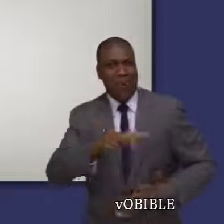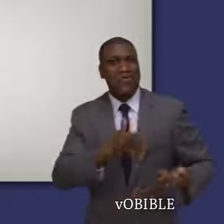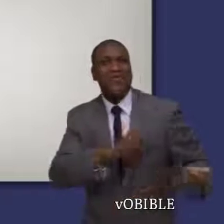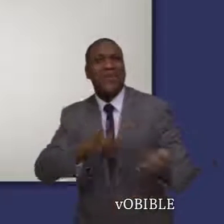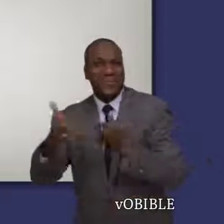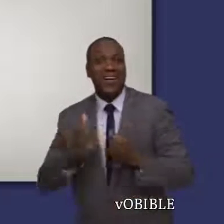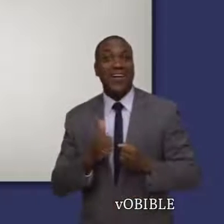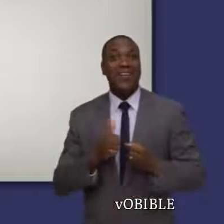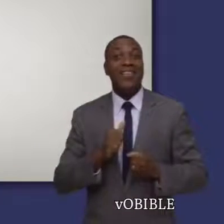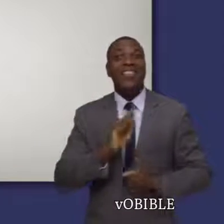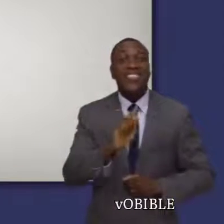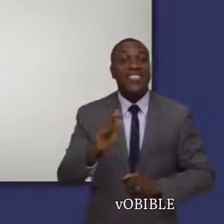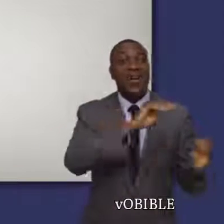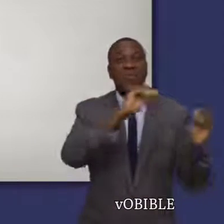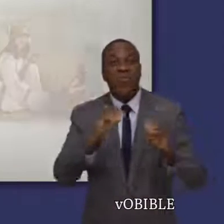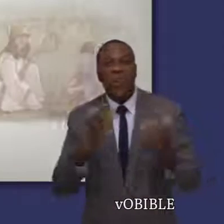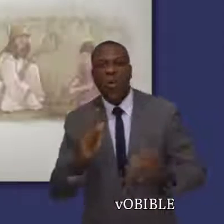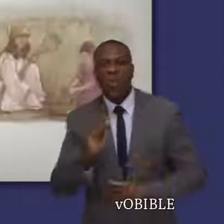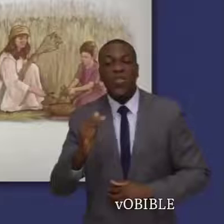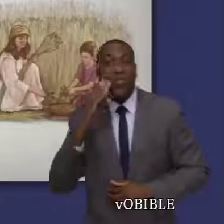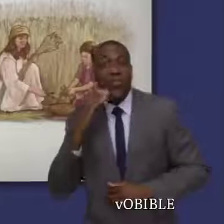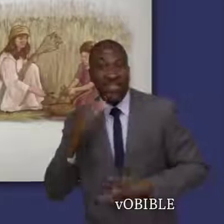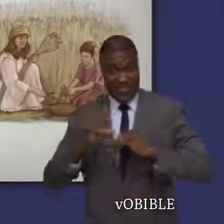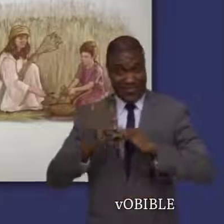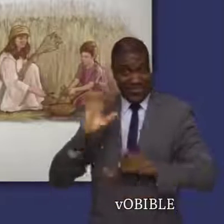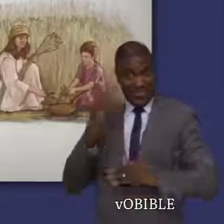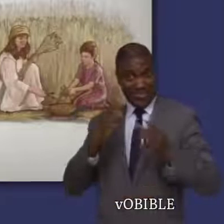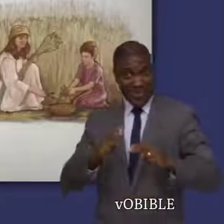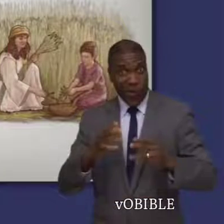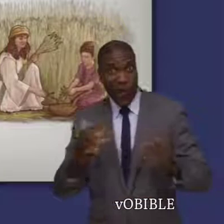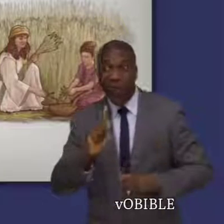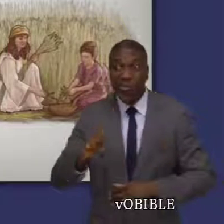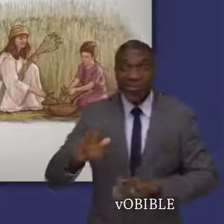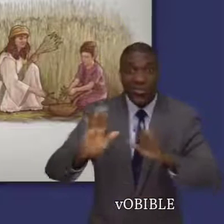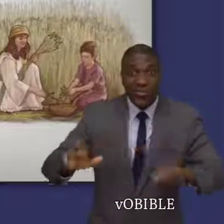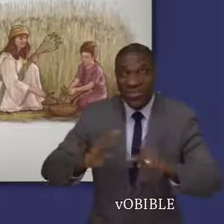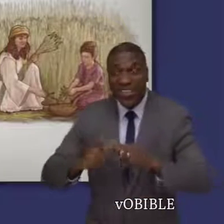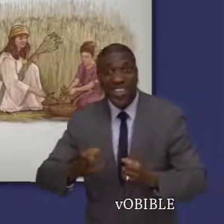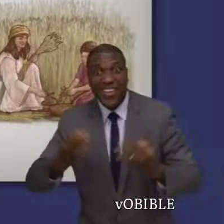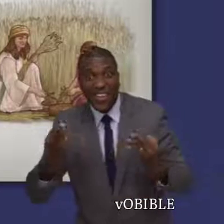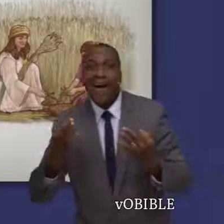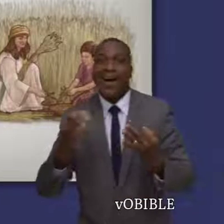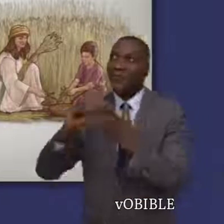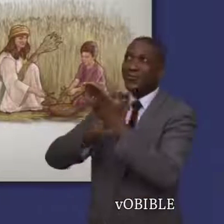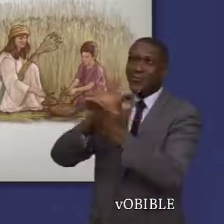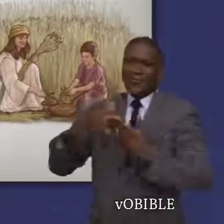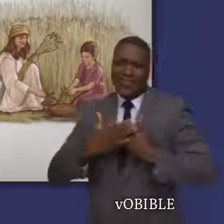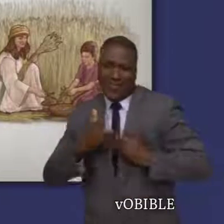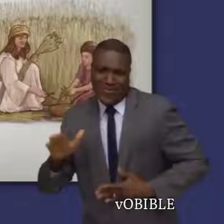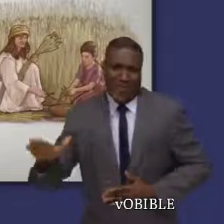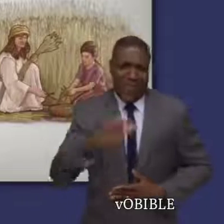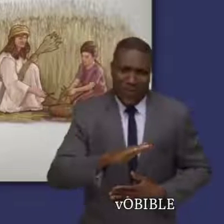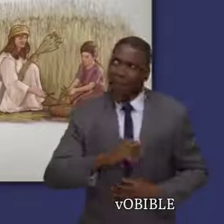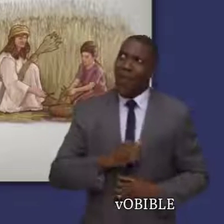all, including foreigners, widows, and fatherless children. Jehovah loves these